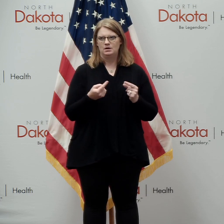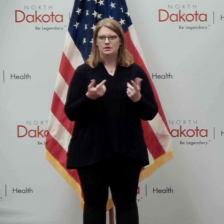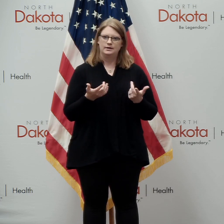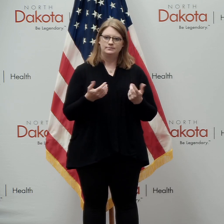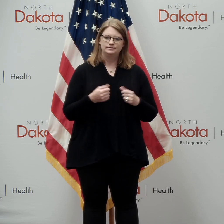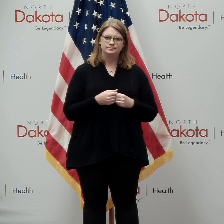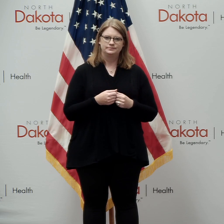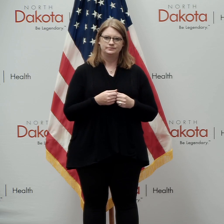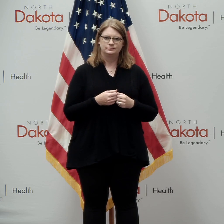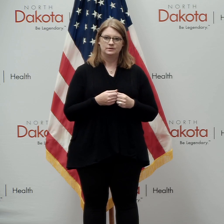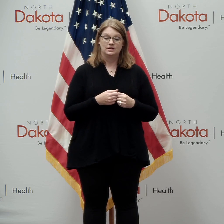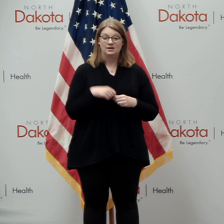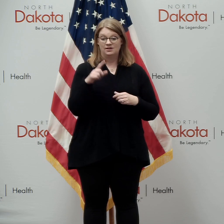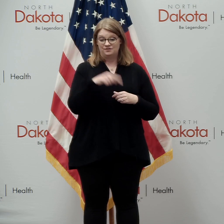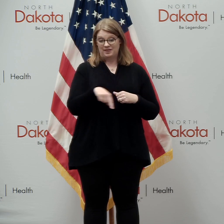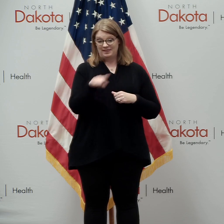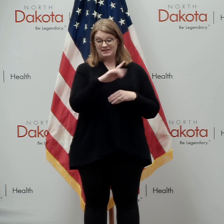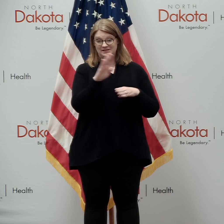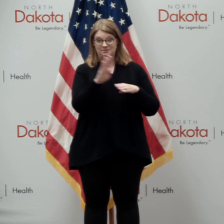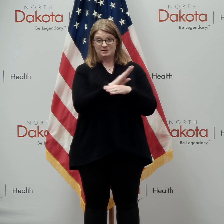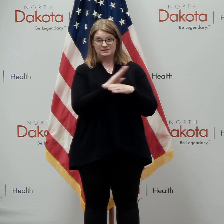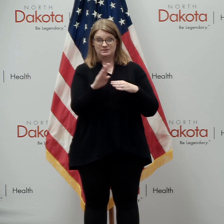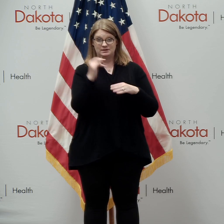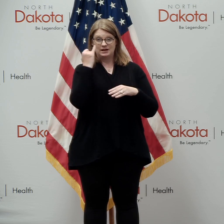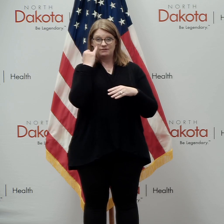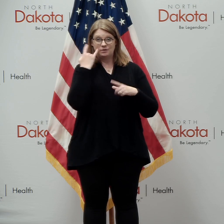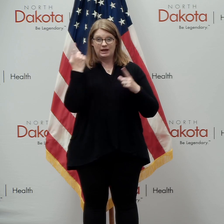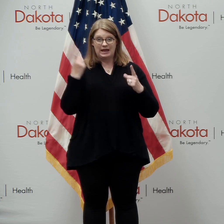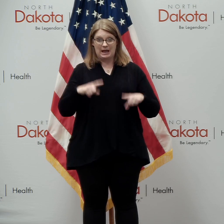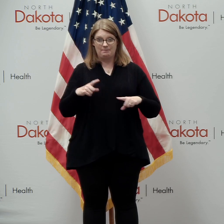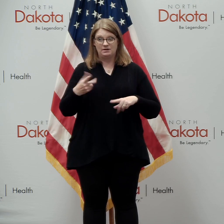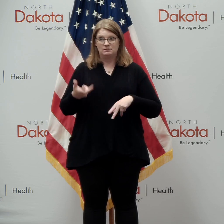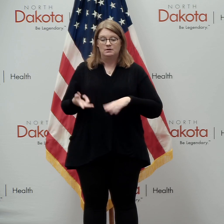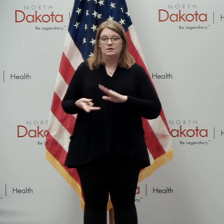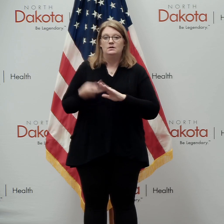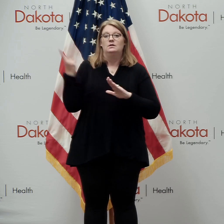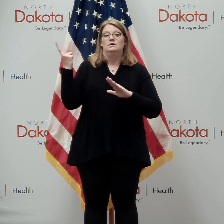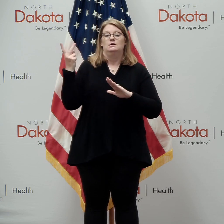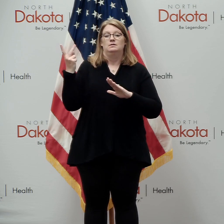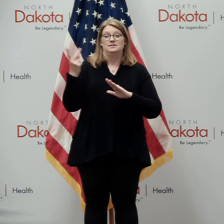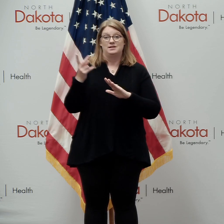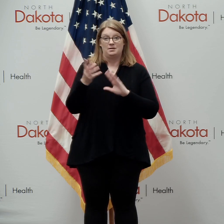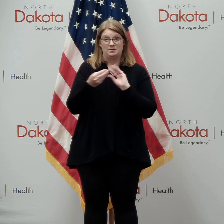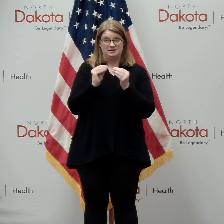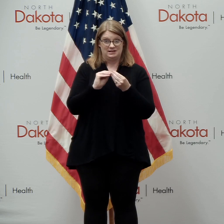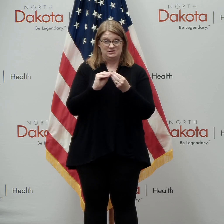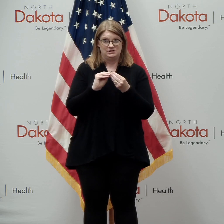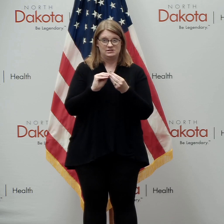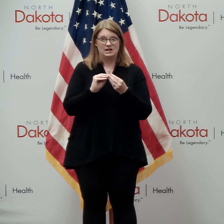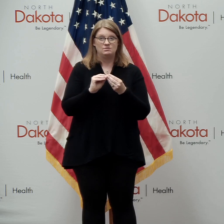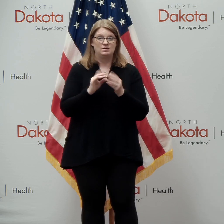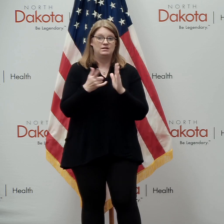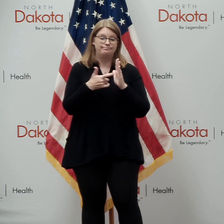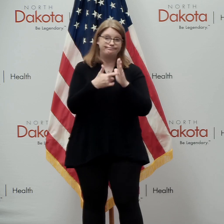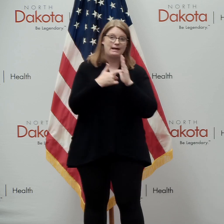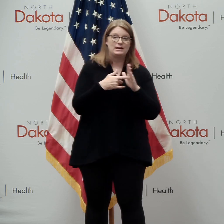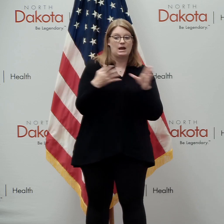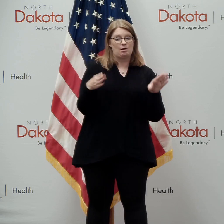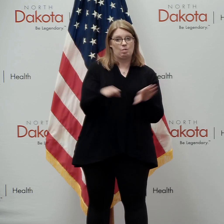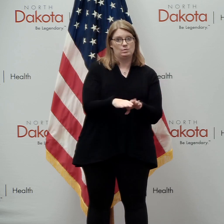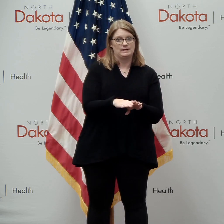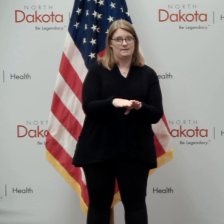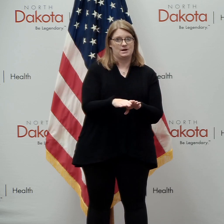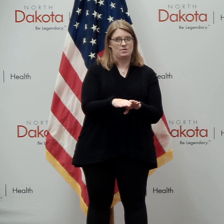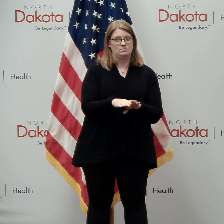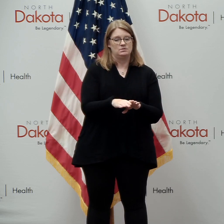The real pain for these businesses is if we end up in double digits and we have to start doing mandates and closing people down. That would be, right now